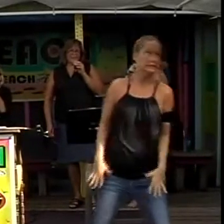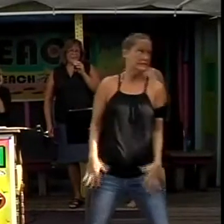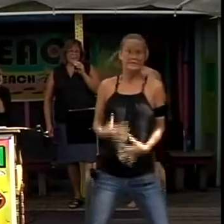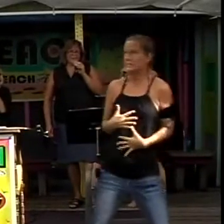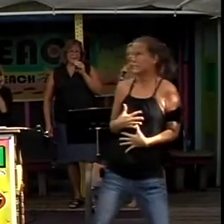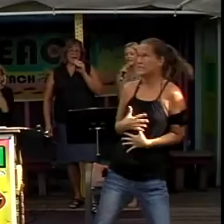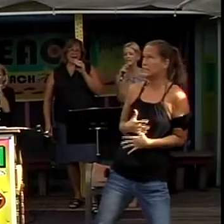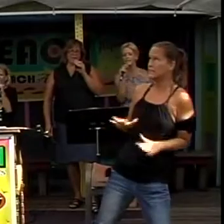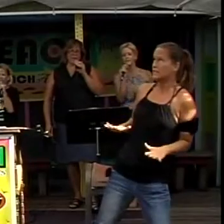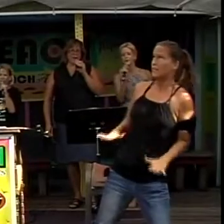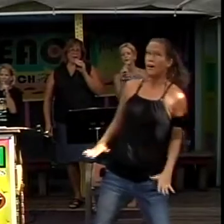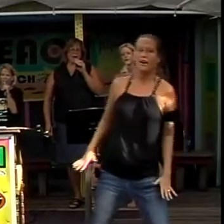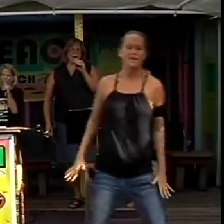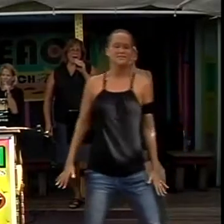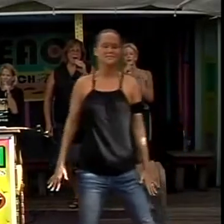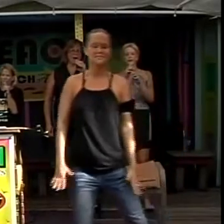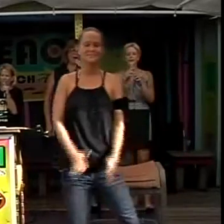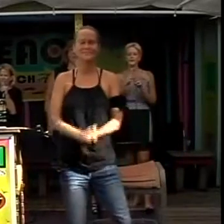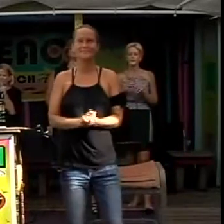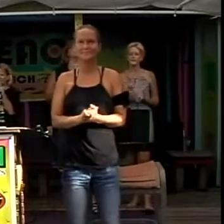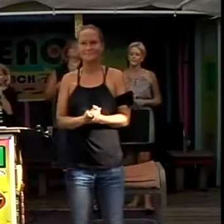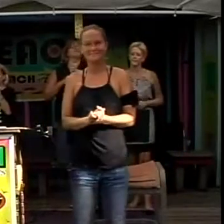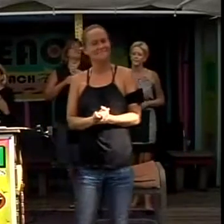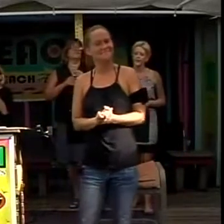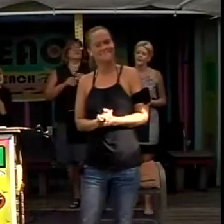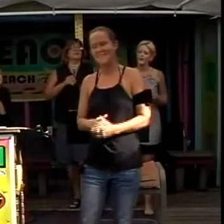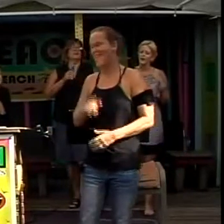and trembles at his voice.